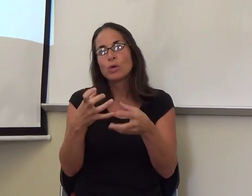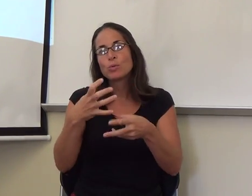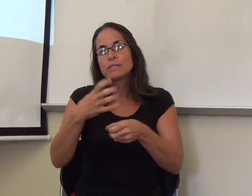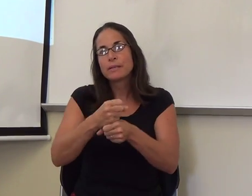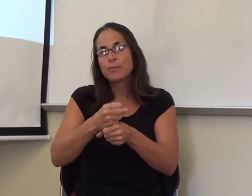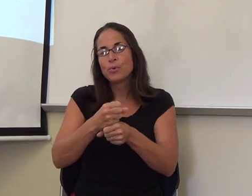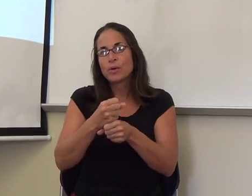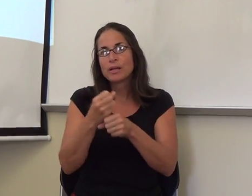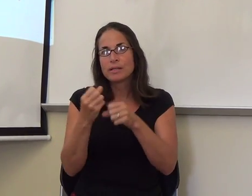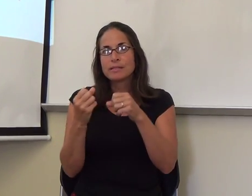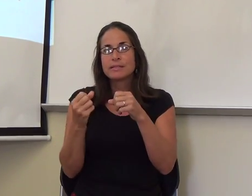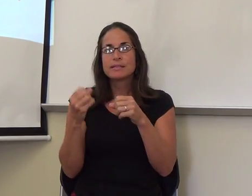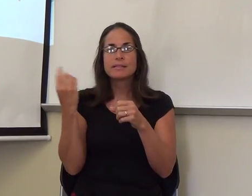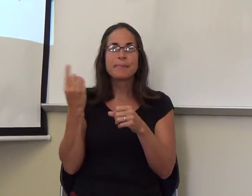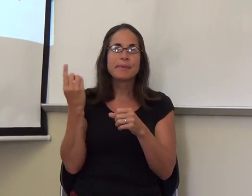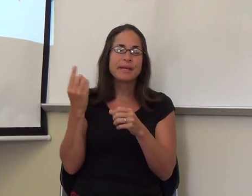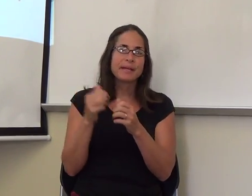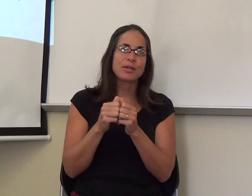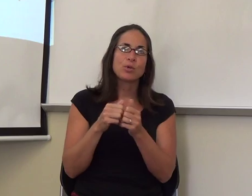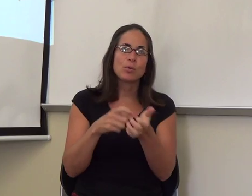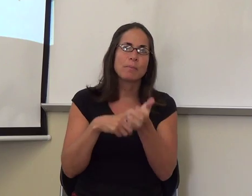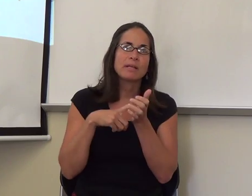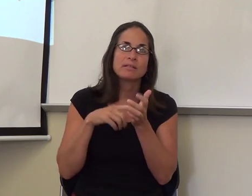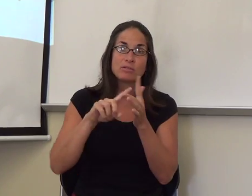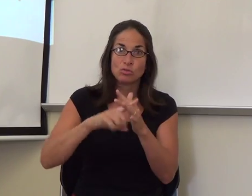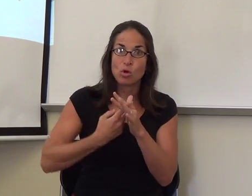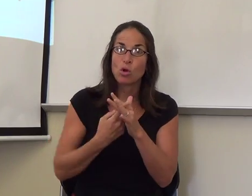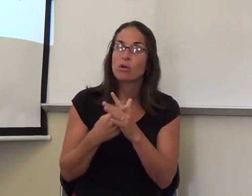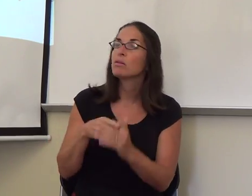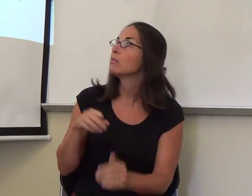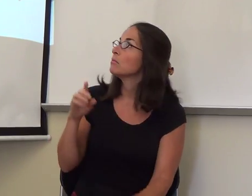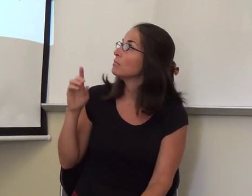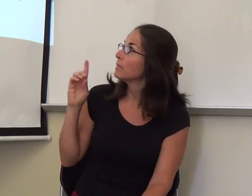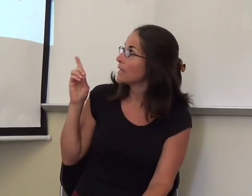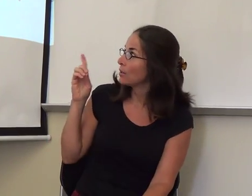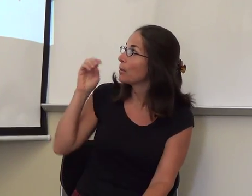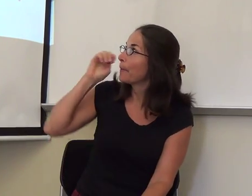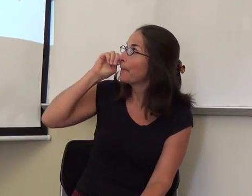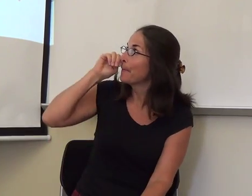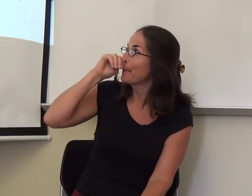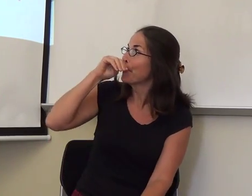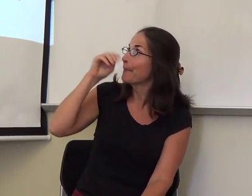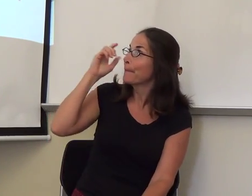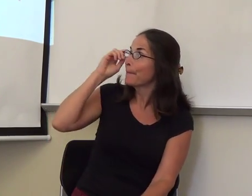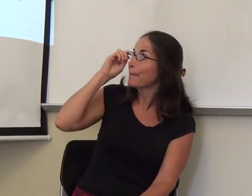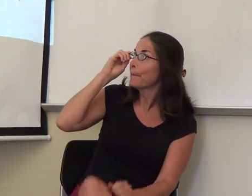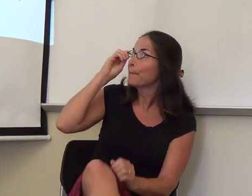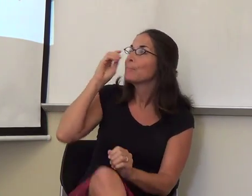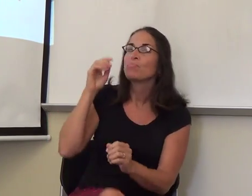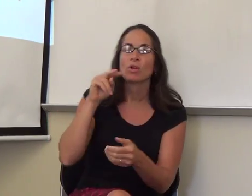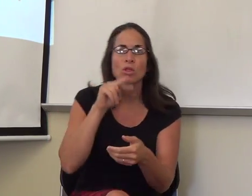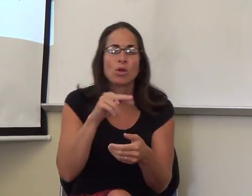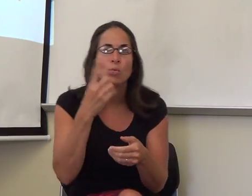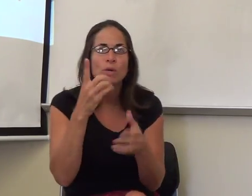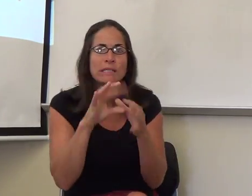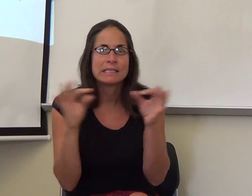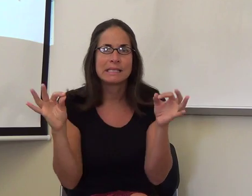something, and you kind of have to start here. You kind of have to start with a sentence like this and say, okay, what I just read,